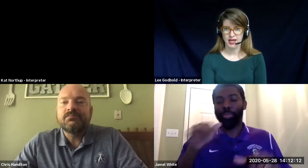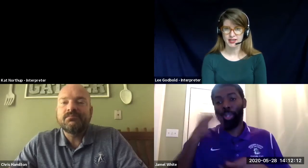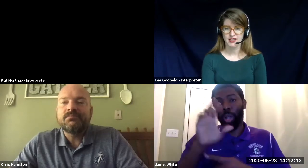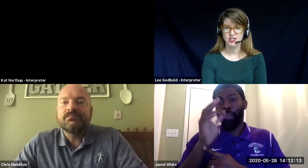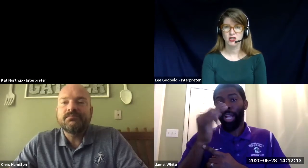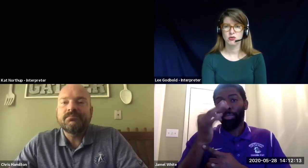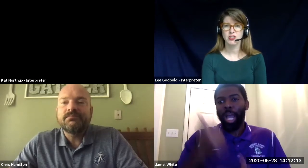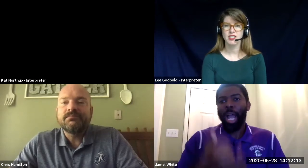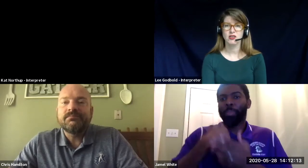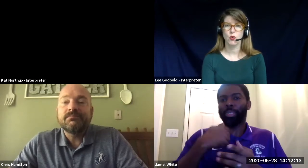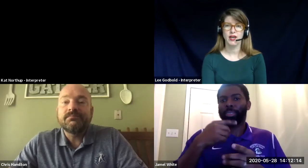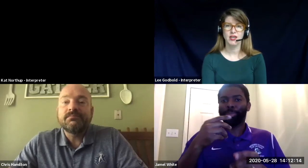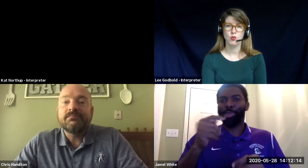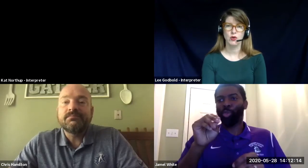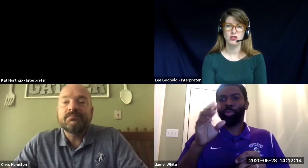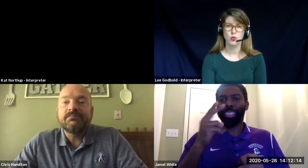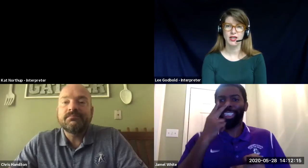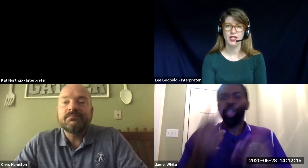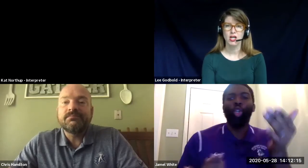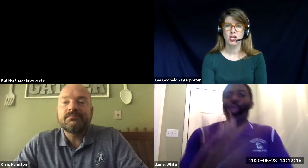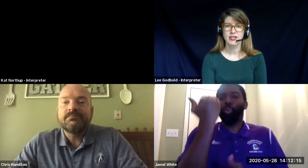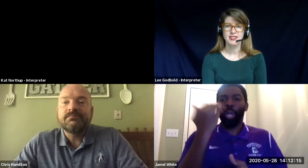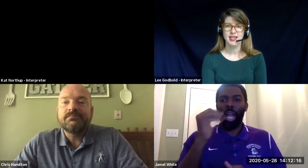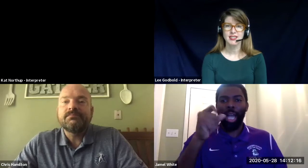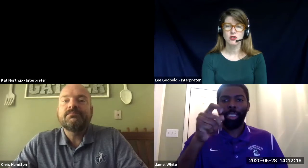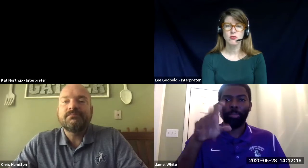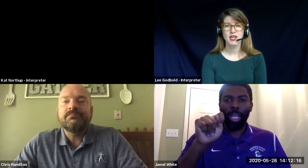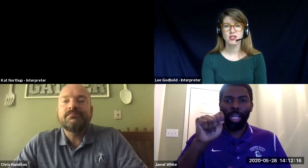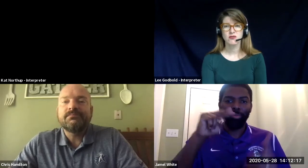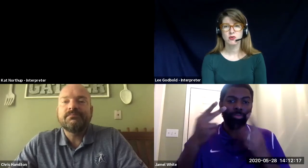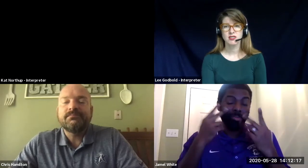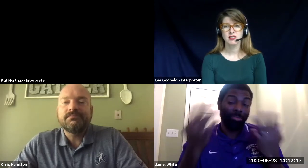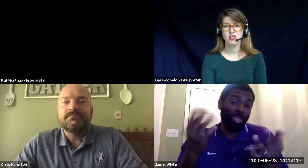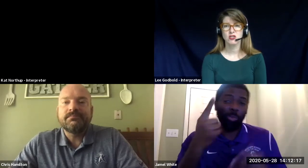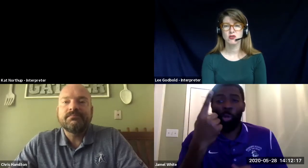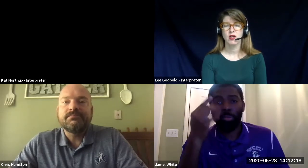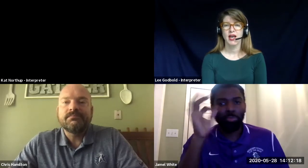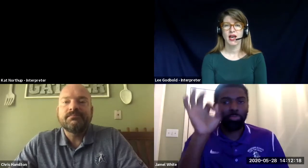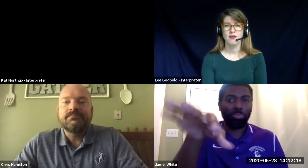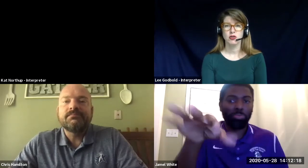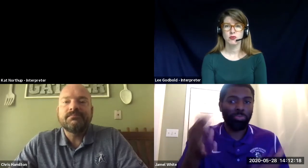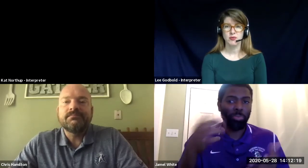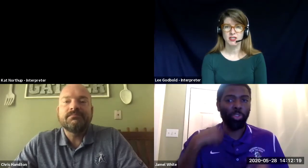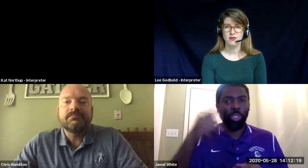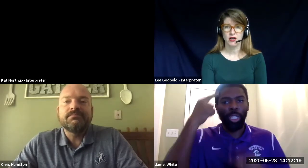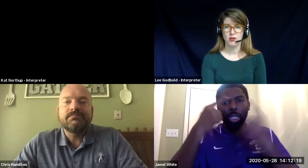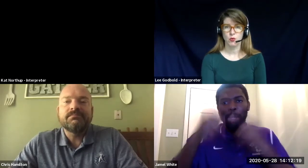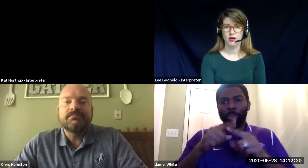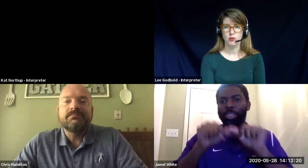impact. And so looking at the way in which we look at stats, so it may actually force us to have a new perspective on the way in which